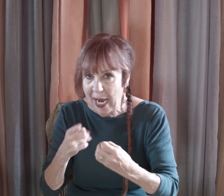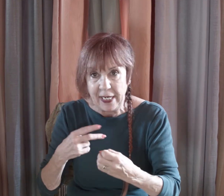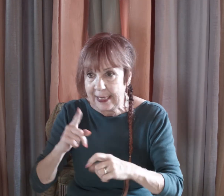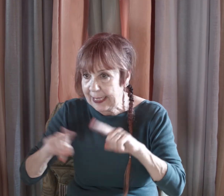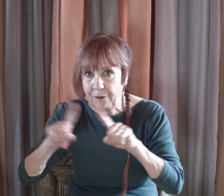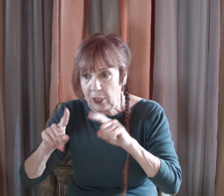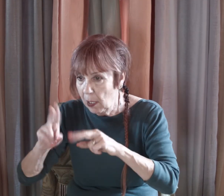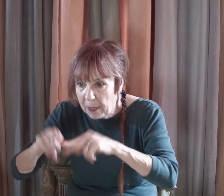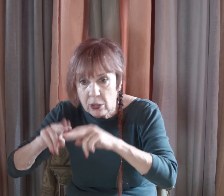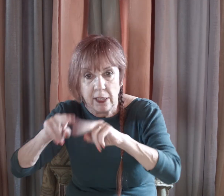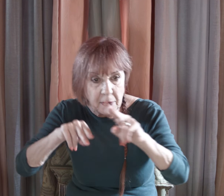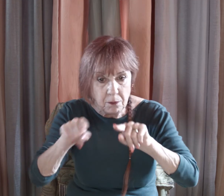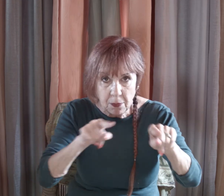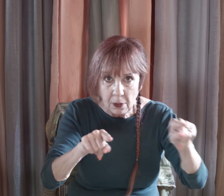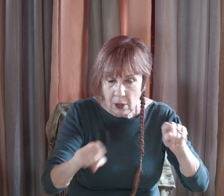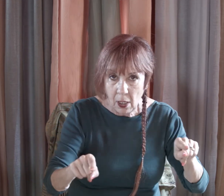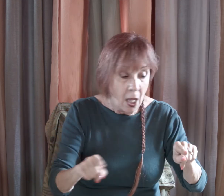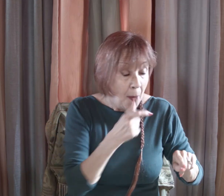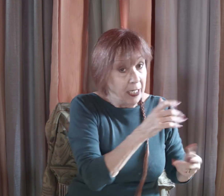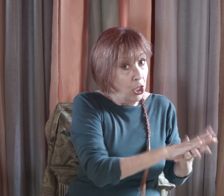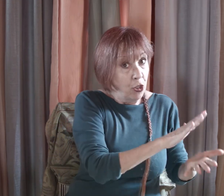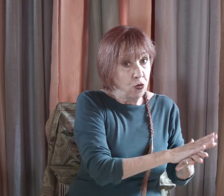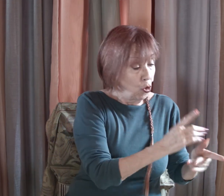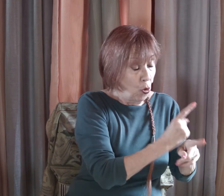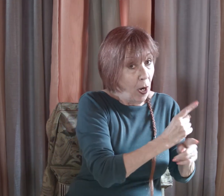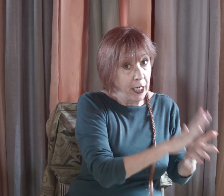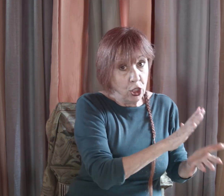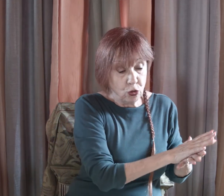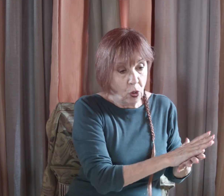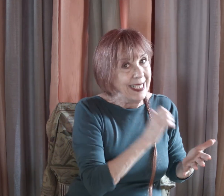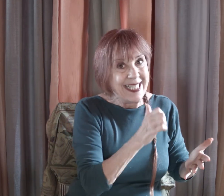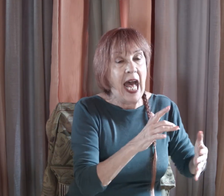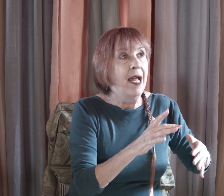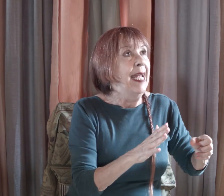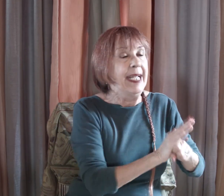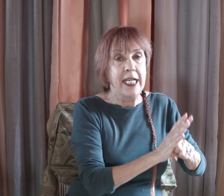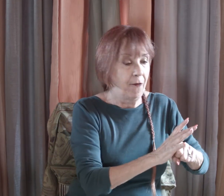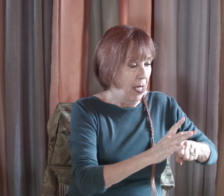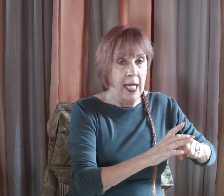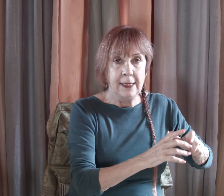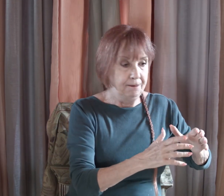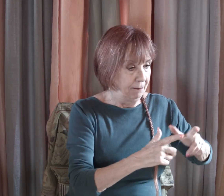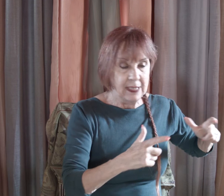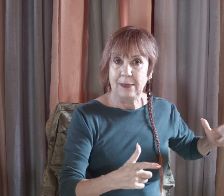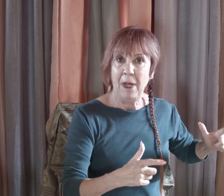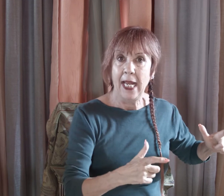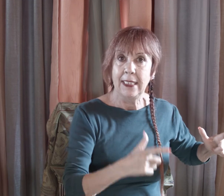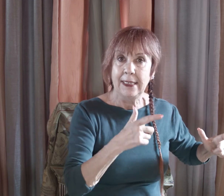put kids a variety of places because there won't be enough room for them in their regular schools if you have to six feet apart, and you have to